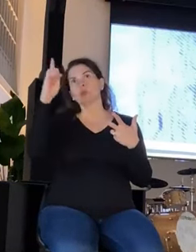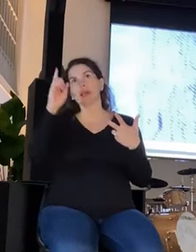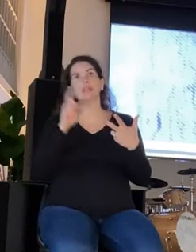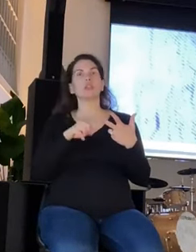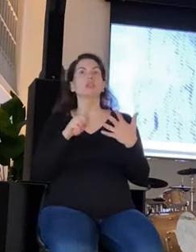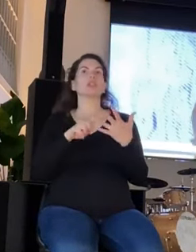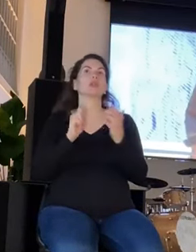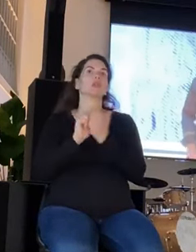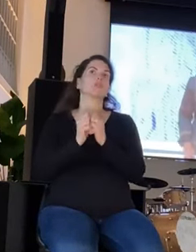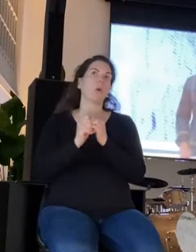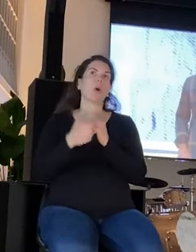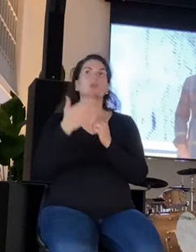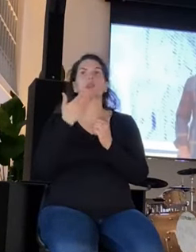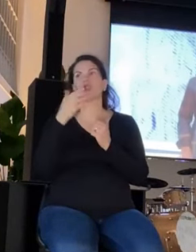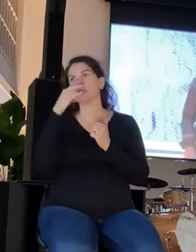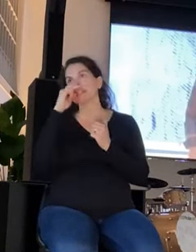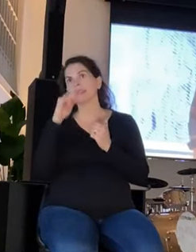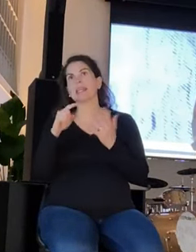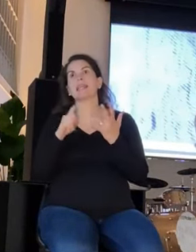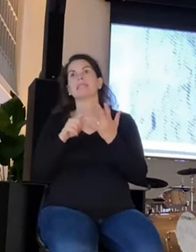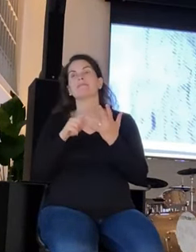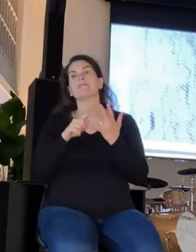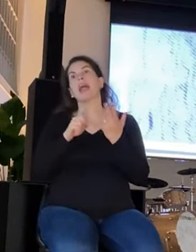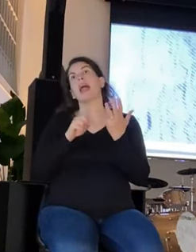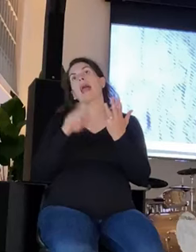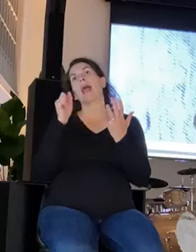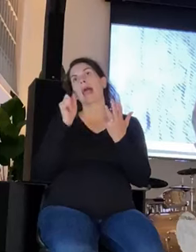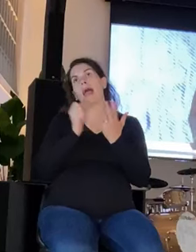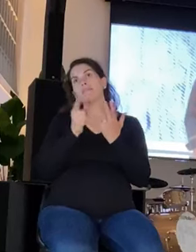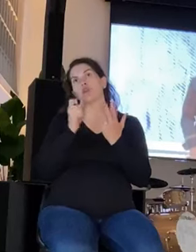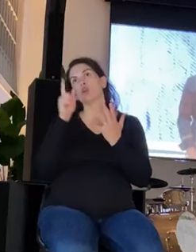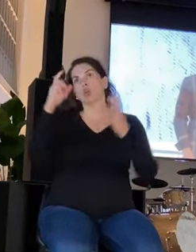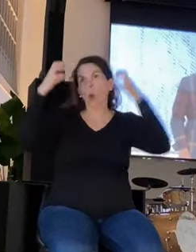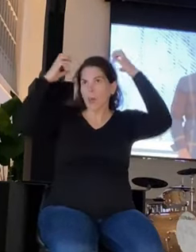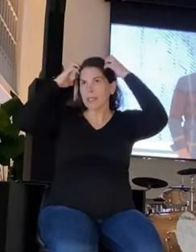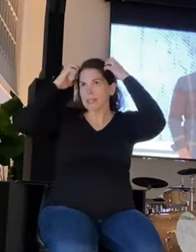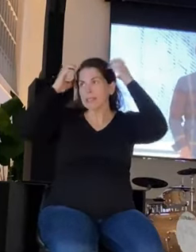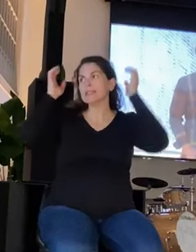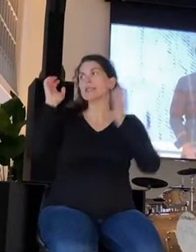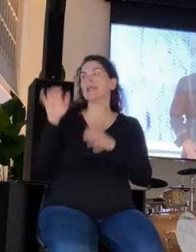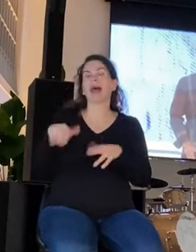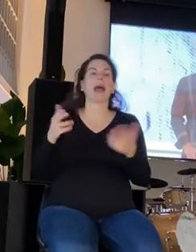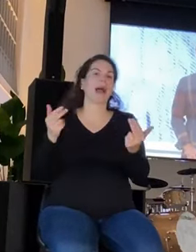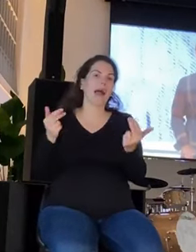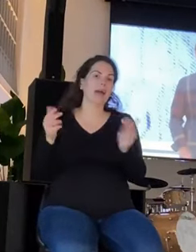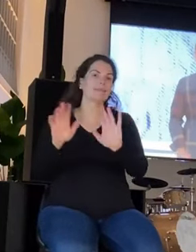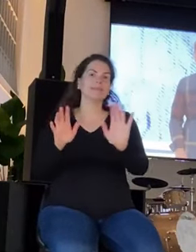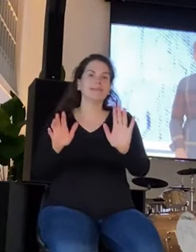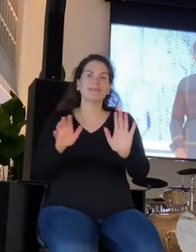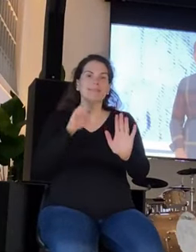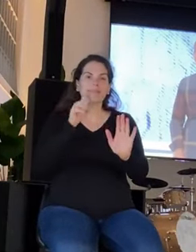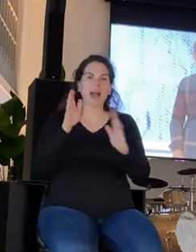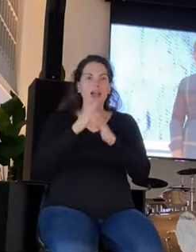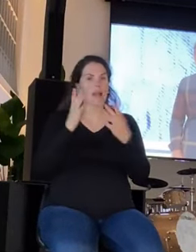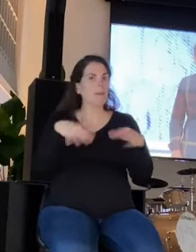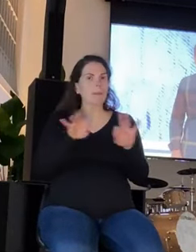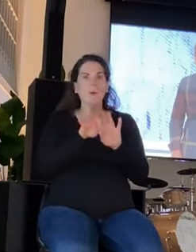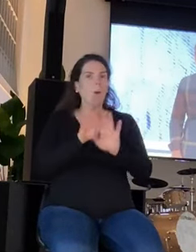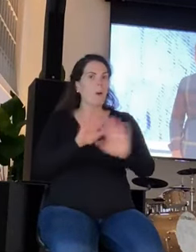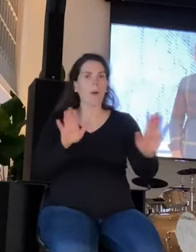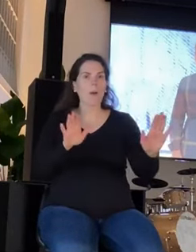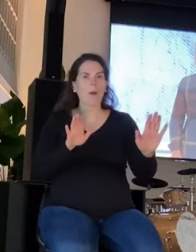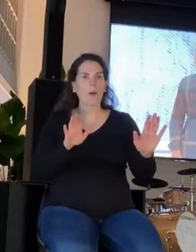play sports and are well-rounded and get their annual trip to Disney World in there somehow, right? I mean, that's not your most important